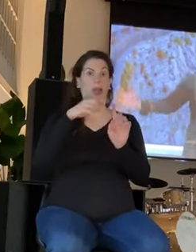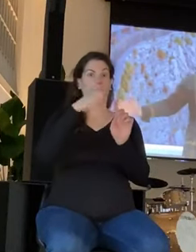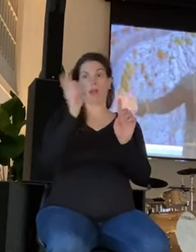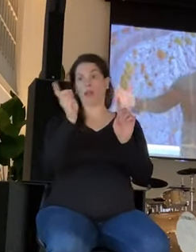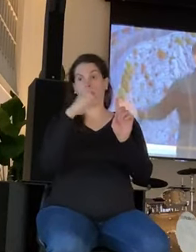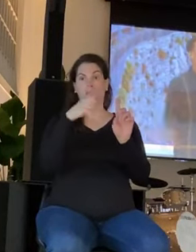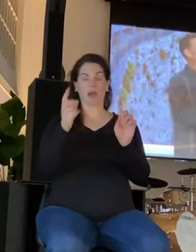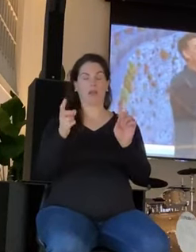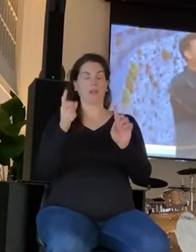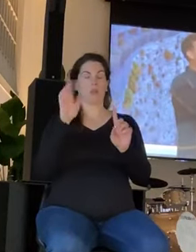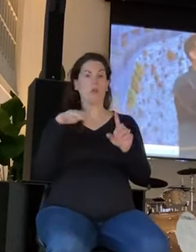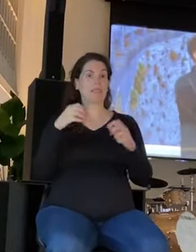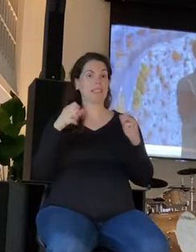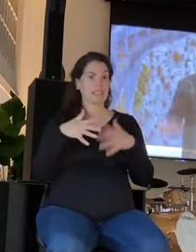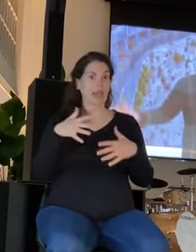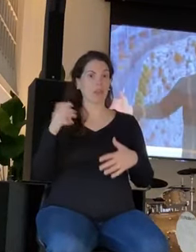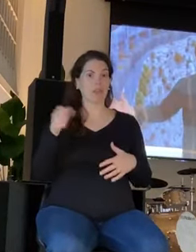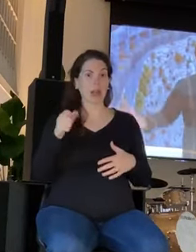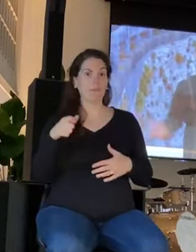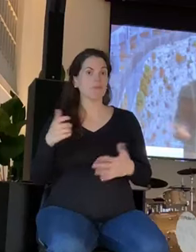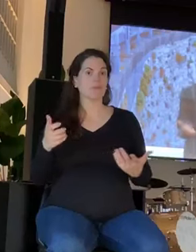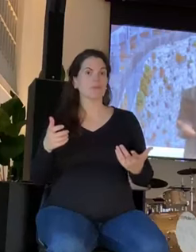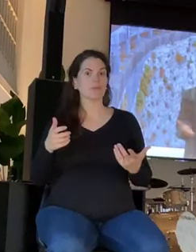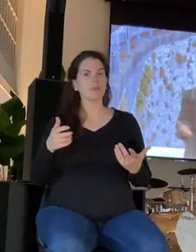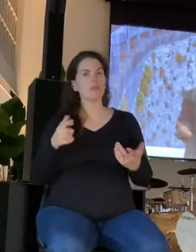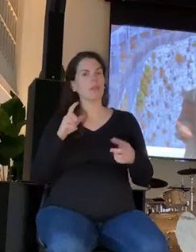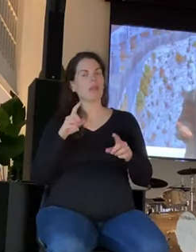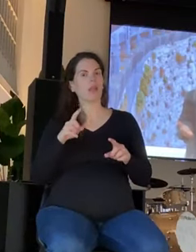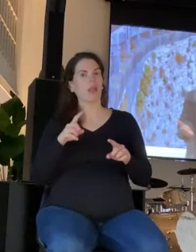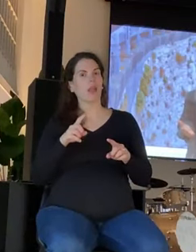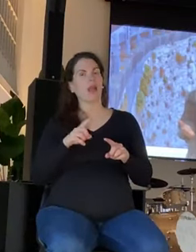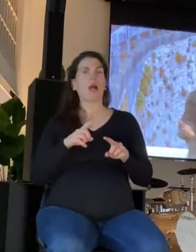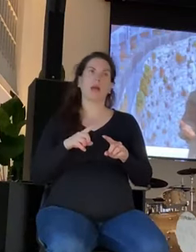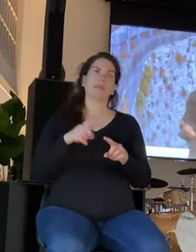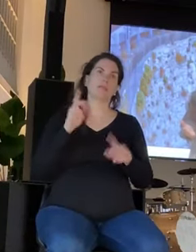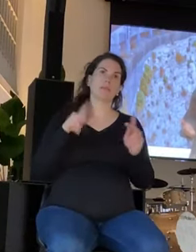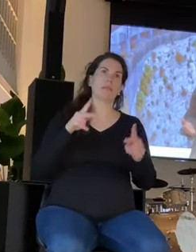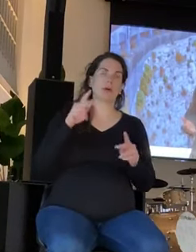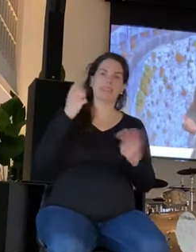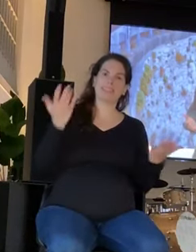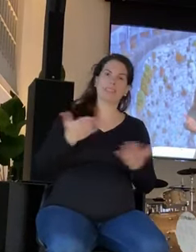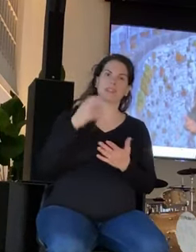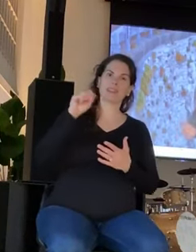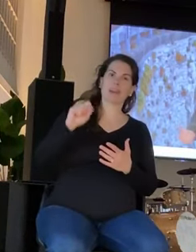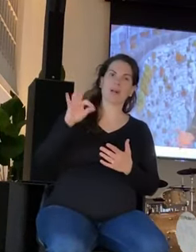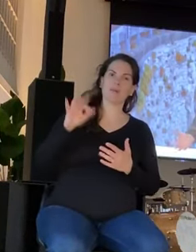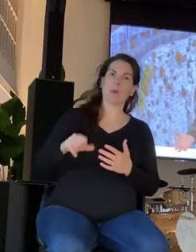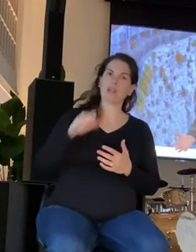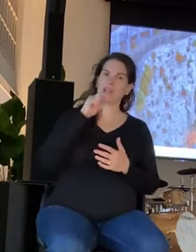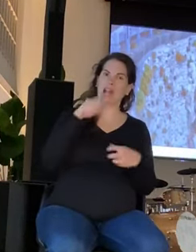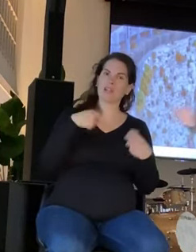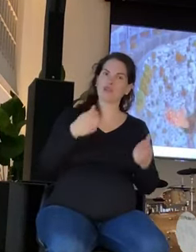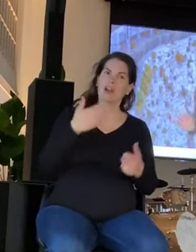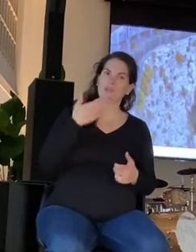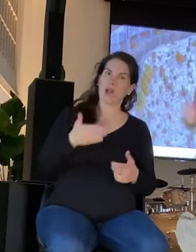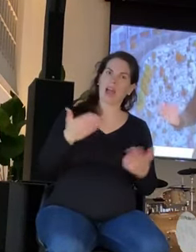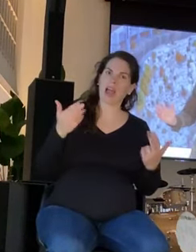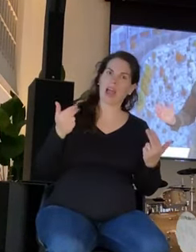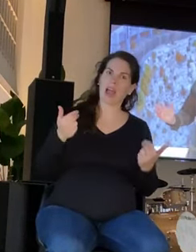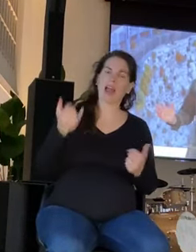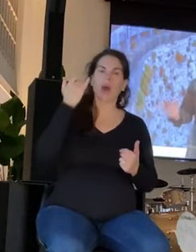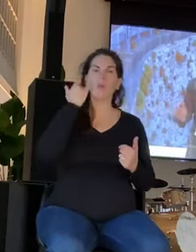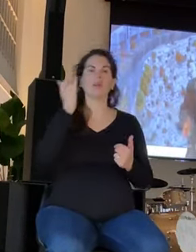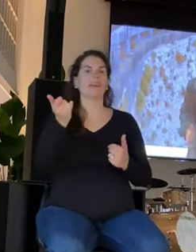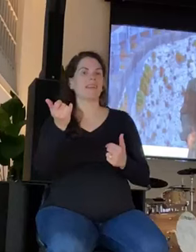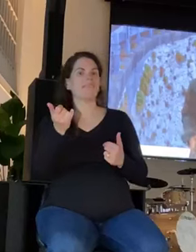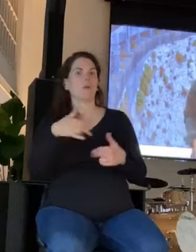no boundaries, you could just drive as fast as you want, anywhere you want. Kind of sounds like South Florida. It'd be dangerous, right? No stoplights, no